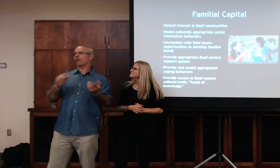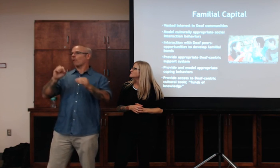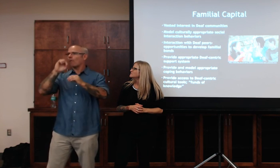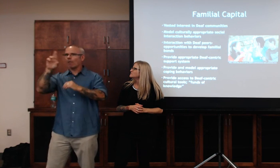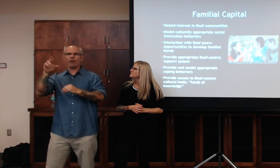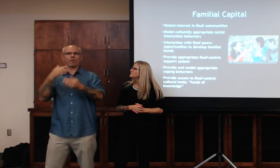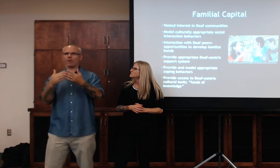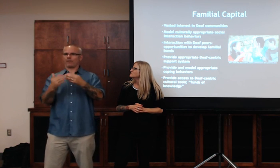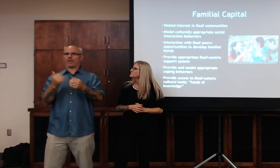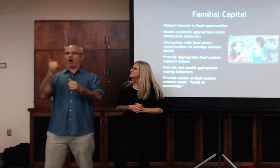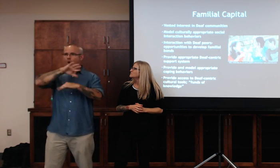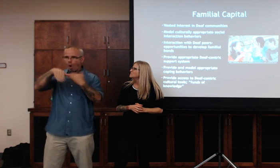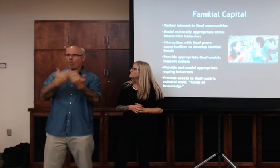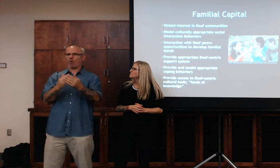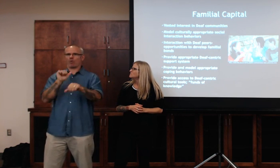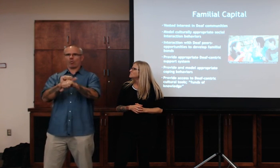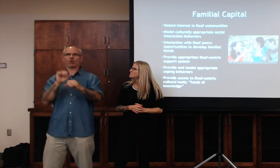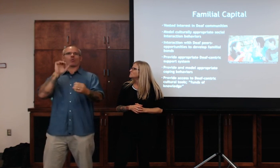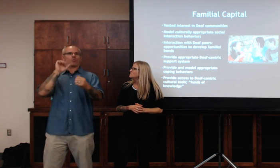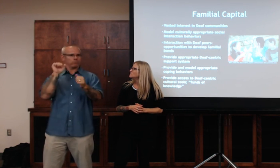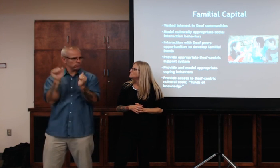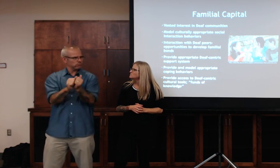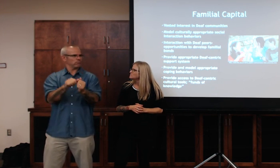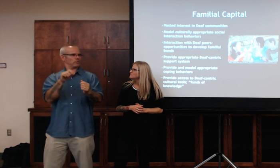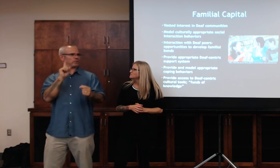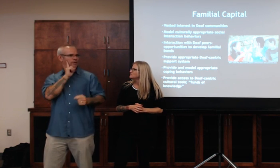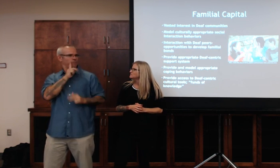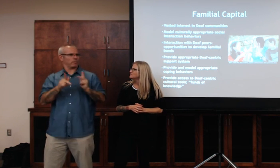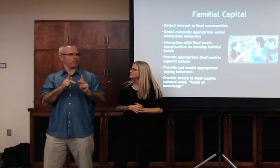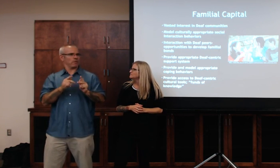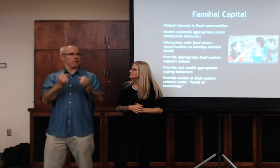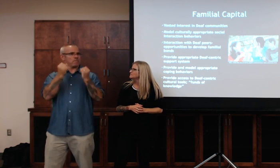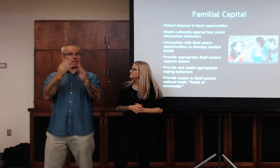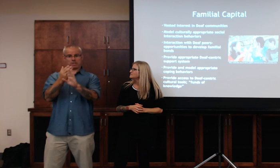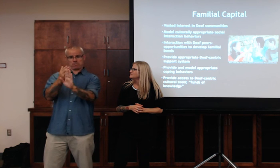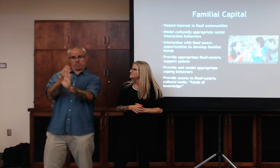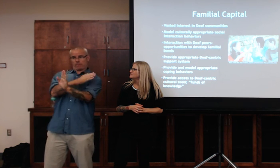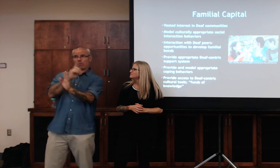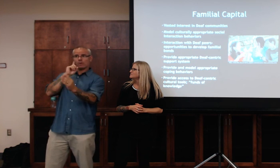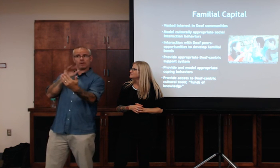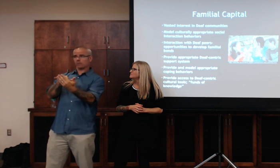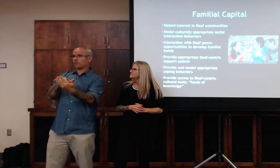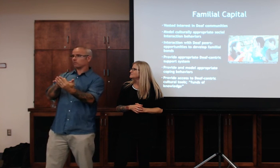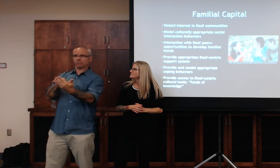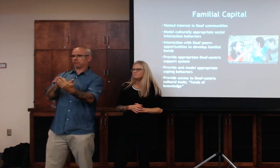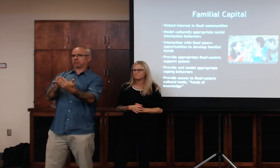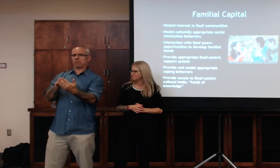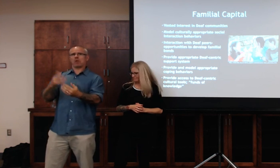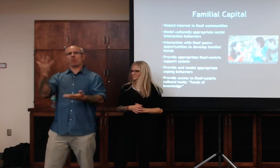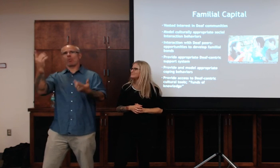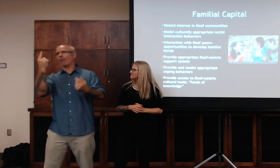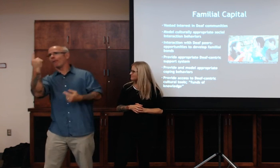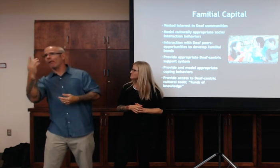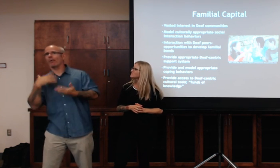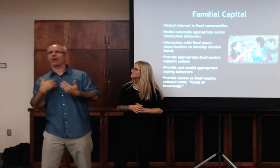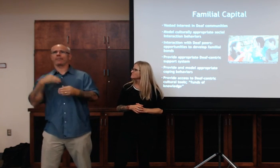India or in another country or continent. They want to work with deaf individuals. Prior to the deaf studies program, they didn't have that